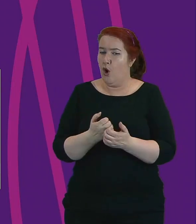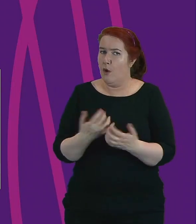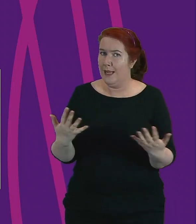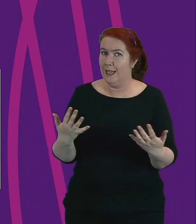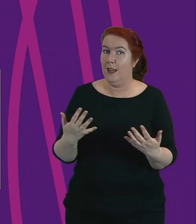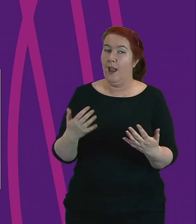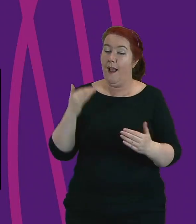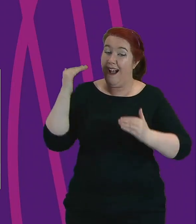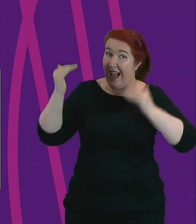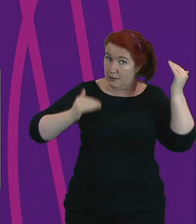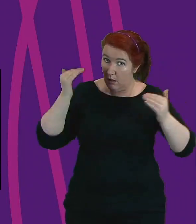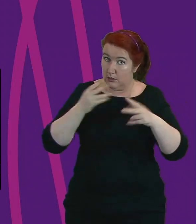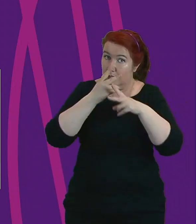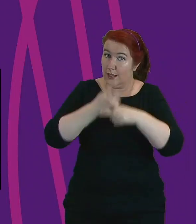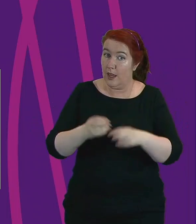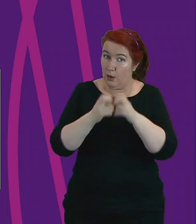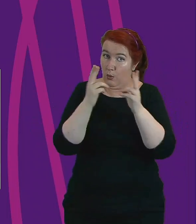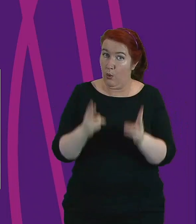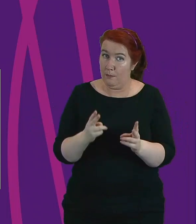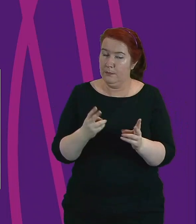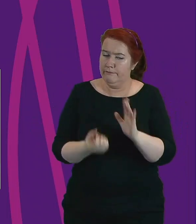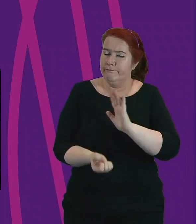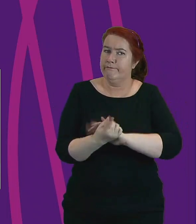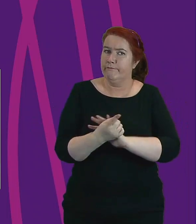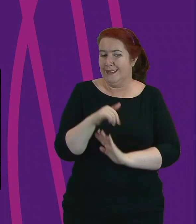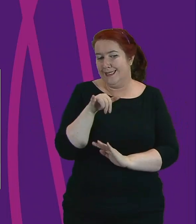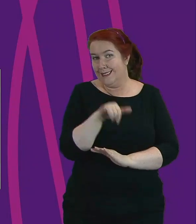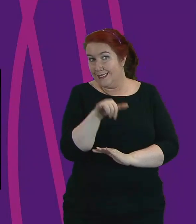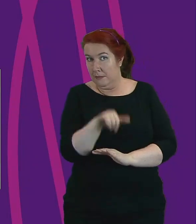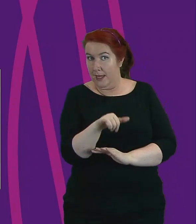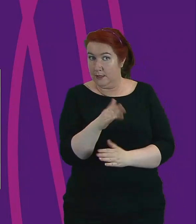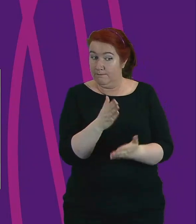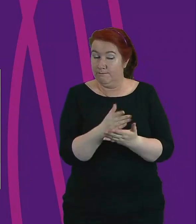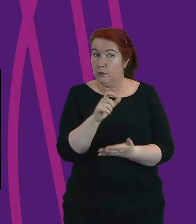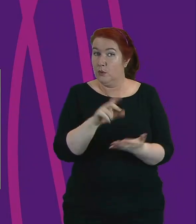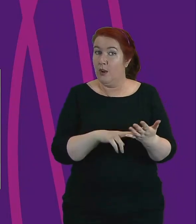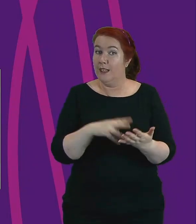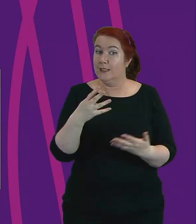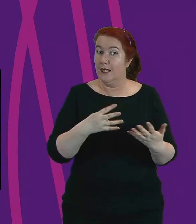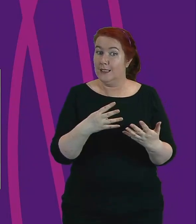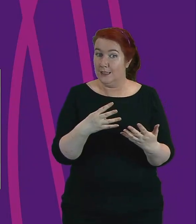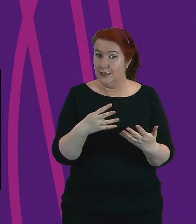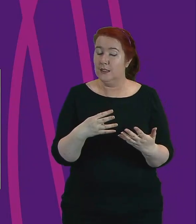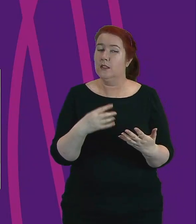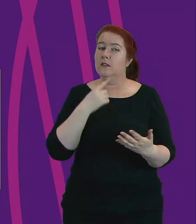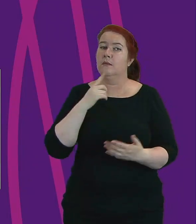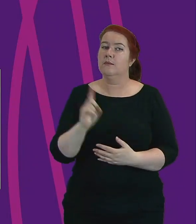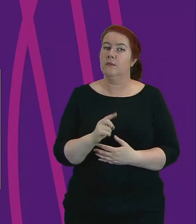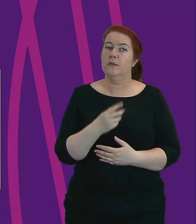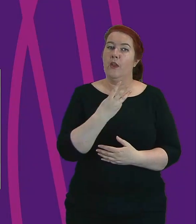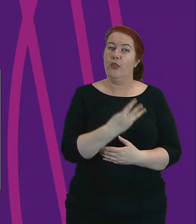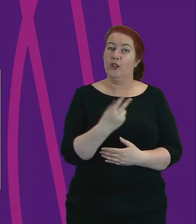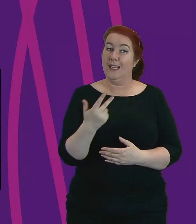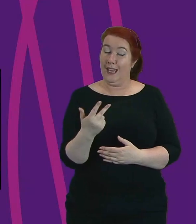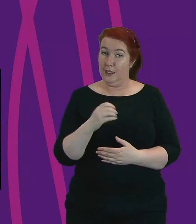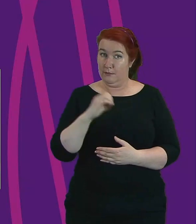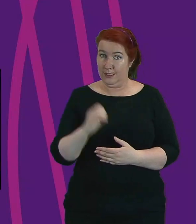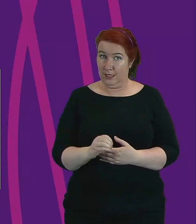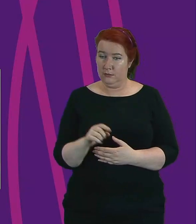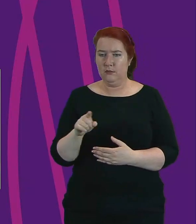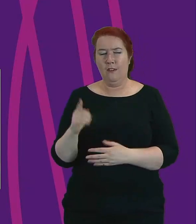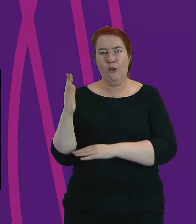that have seen a suspected case of COVID by sector is 38% in the voluntary